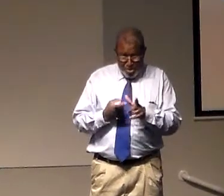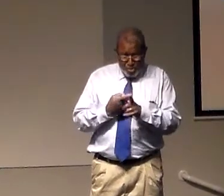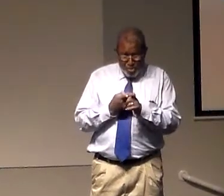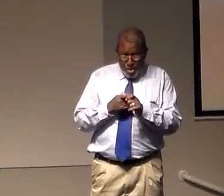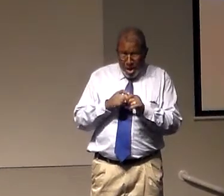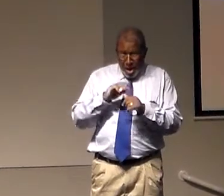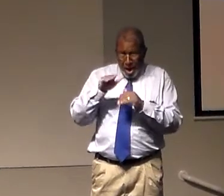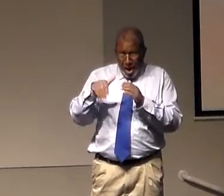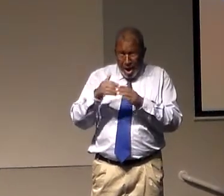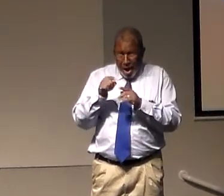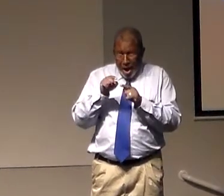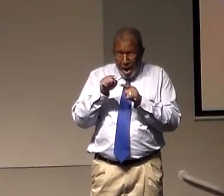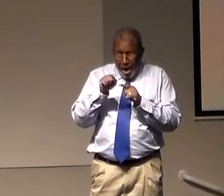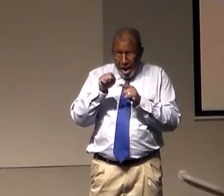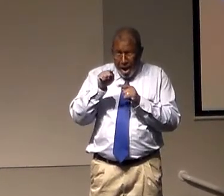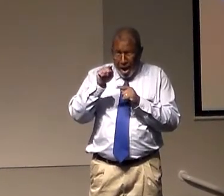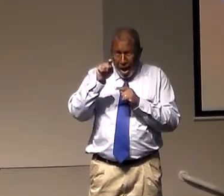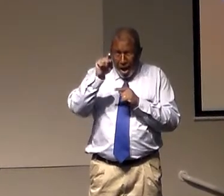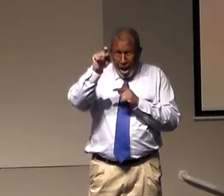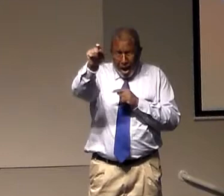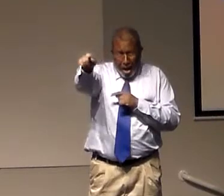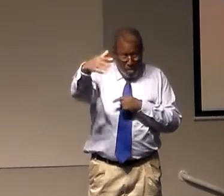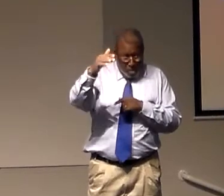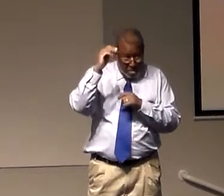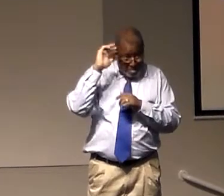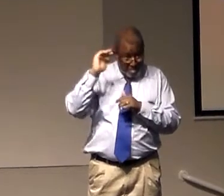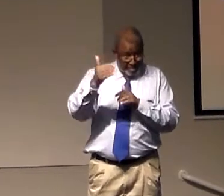run too far.